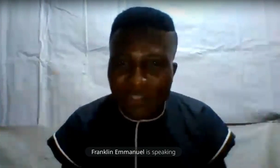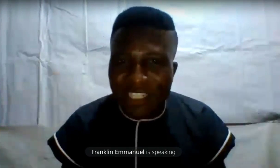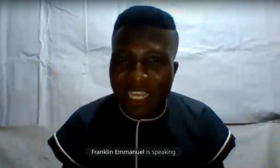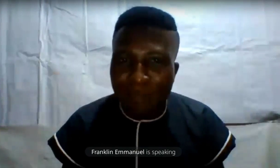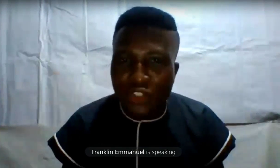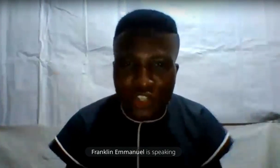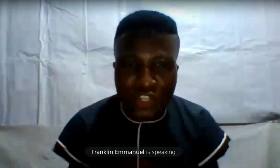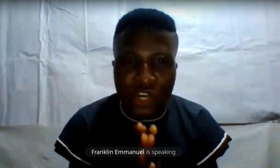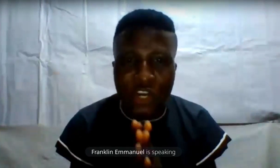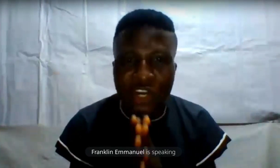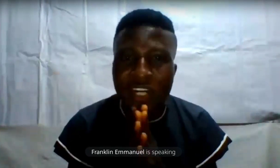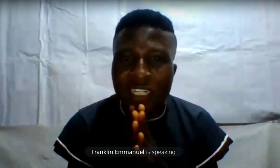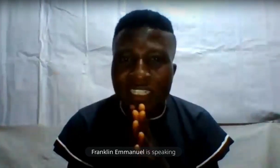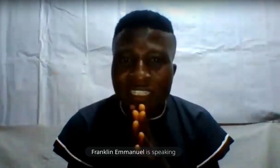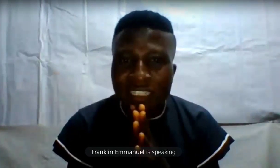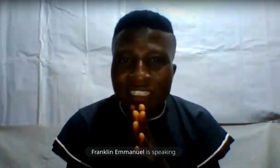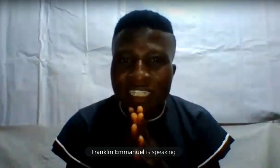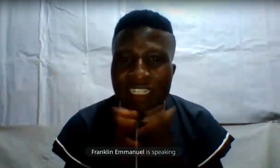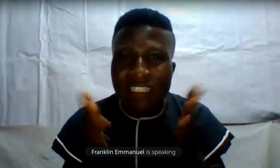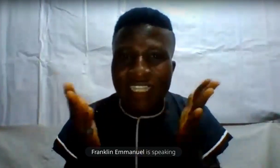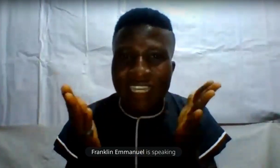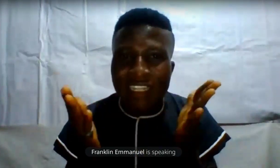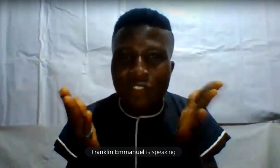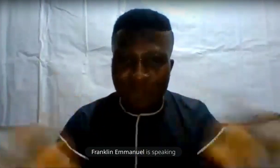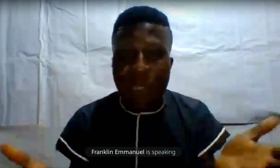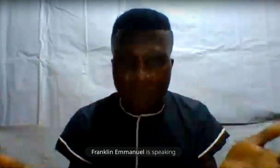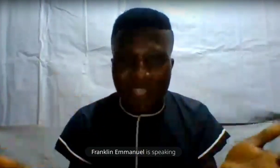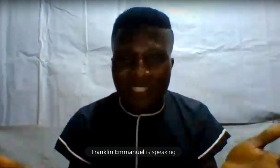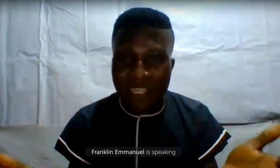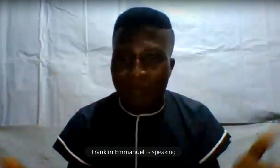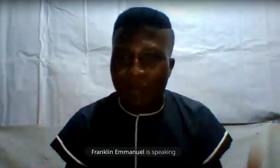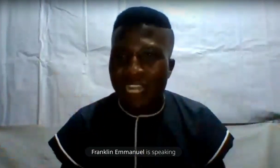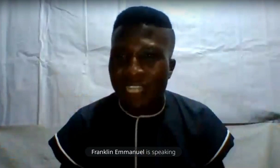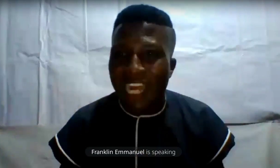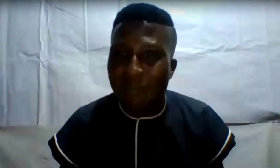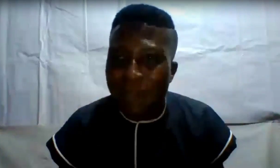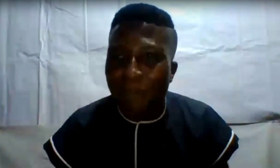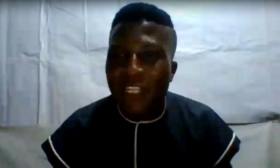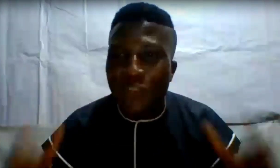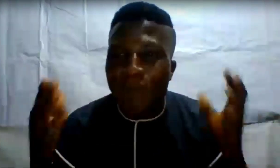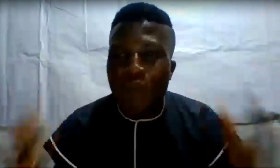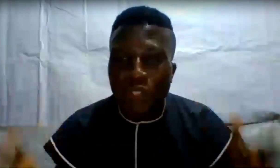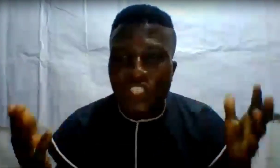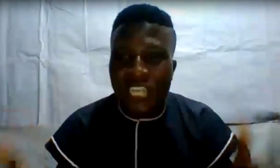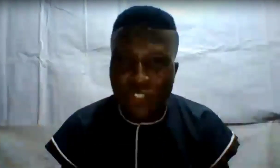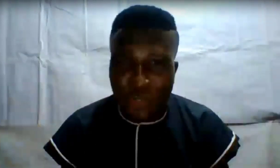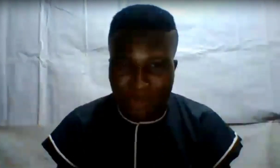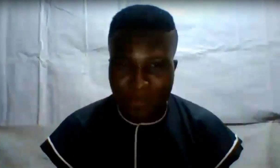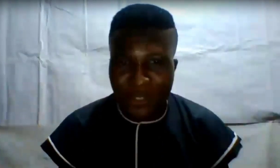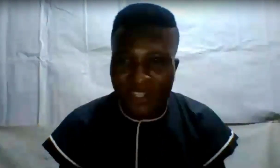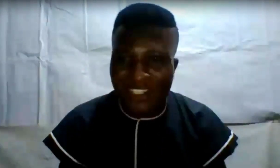be a boy's name, right? Admin, please unmute Charles Jr. for God's sake. I should see a fellow guy like